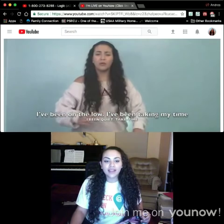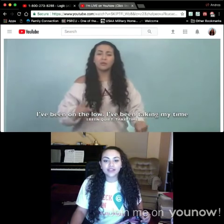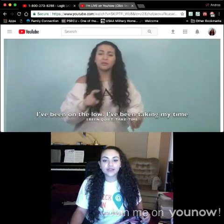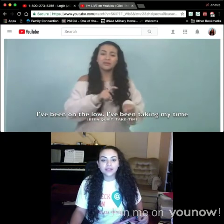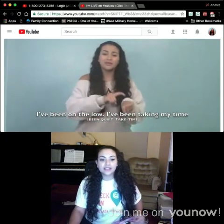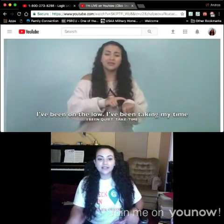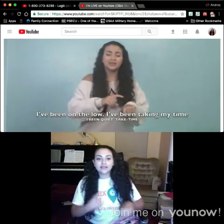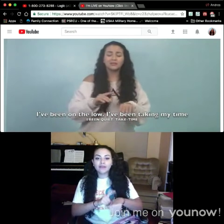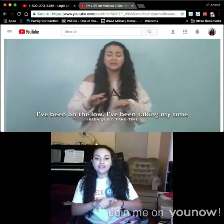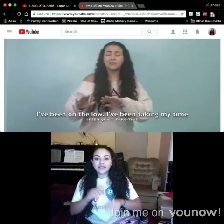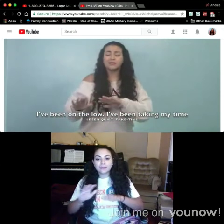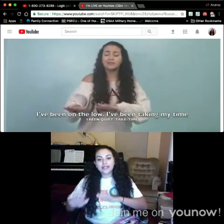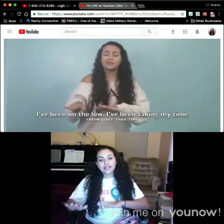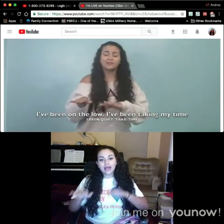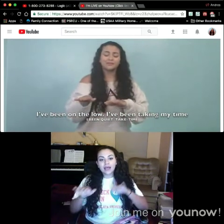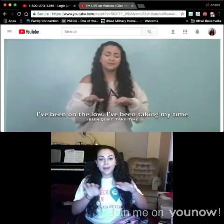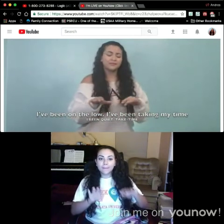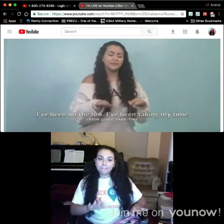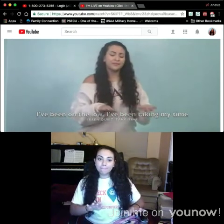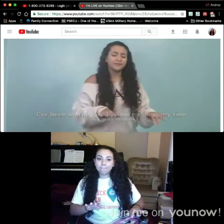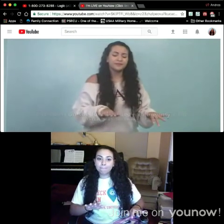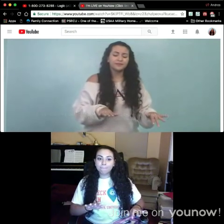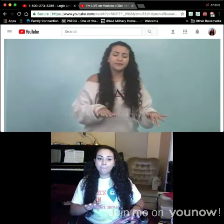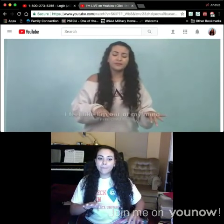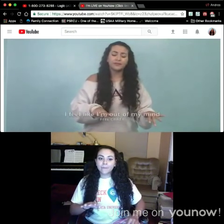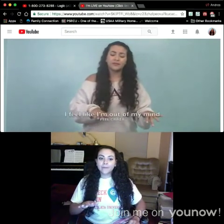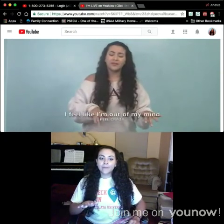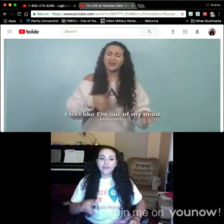Okay, then it just repeats. I haven't taken my time.